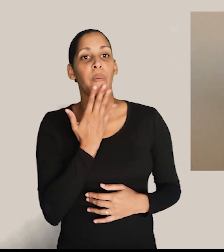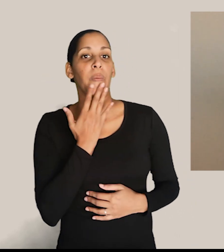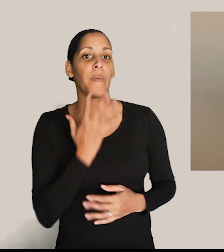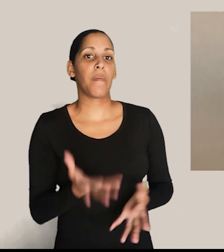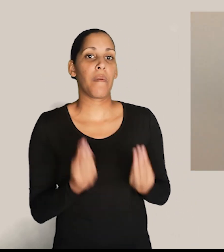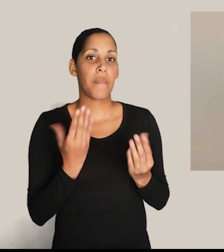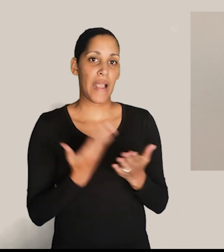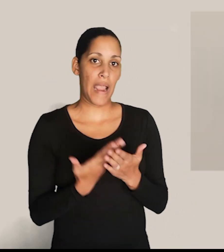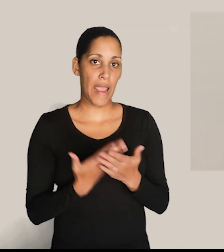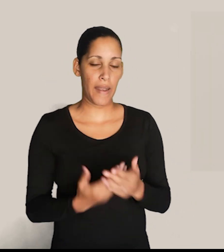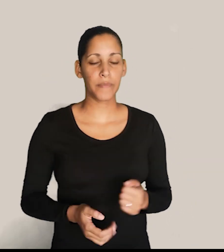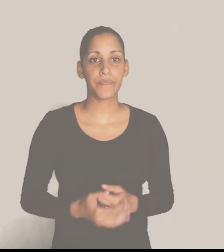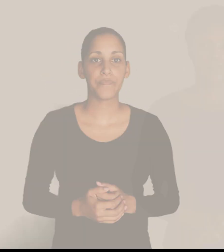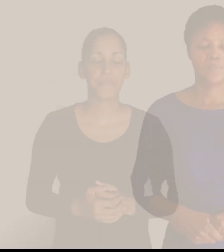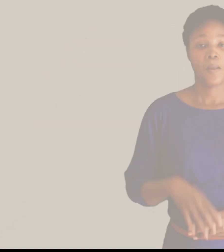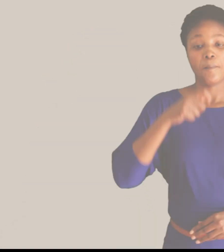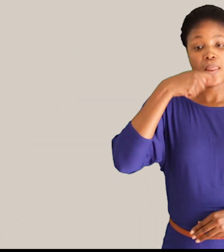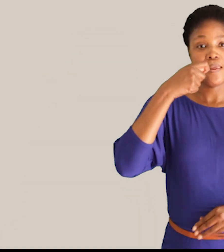severe disease.